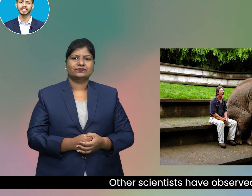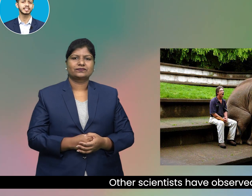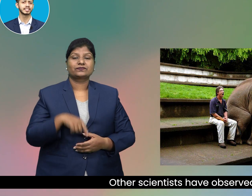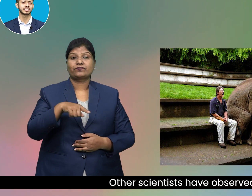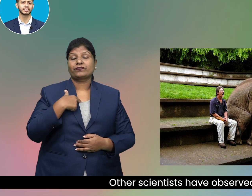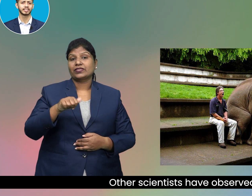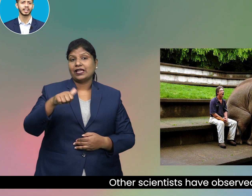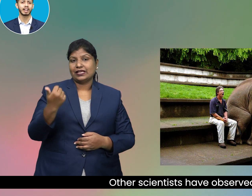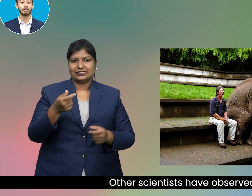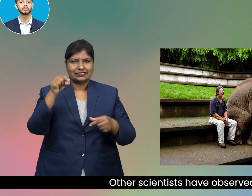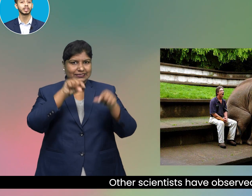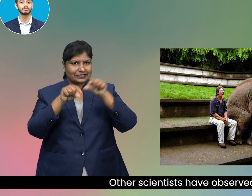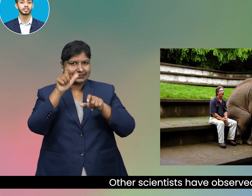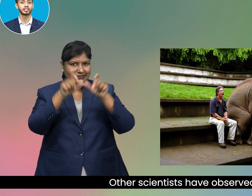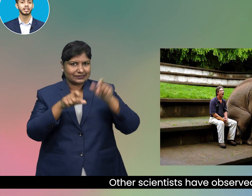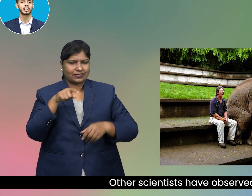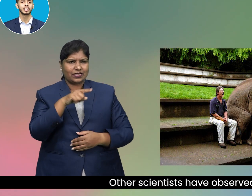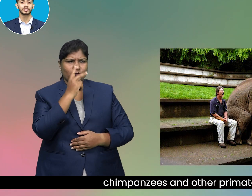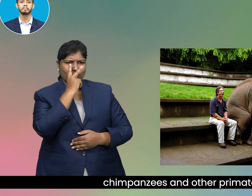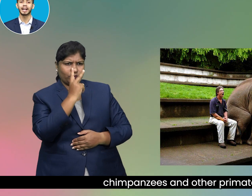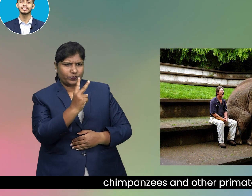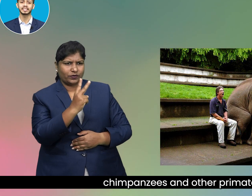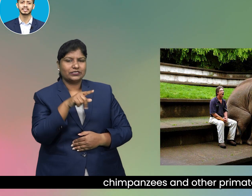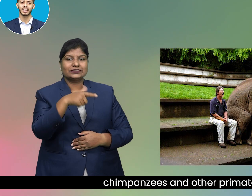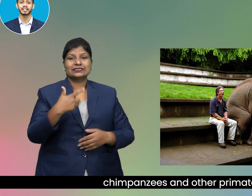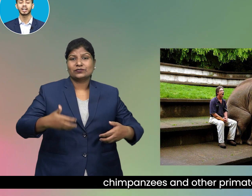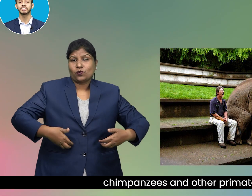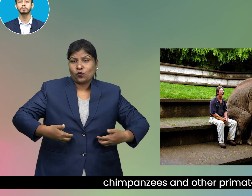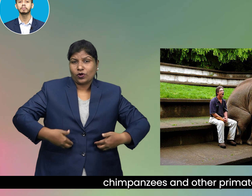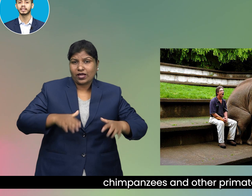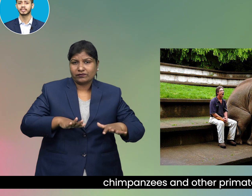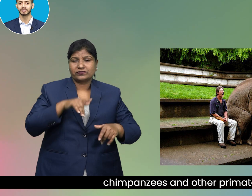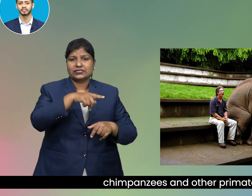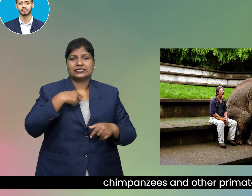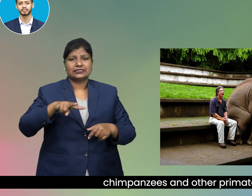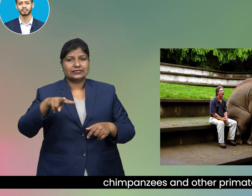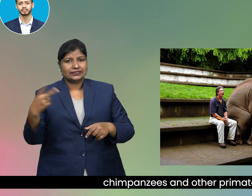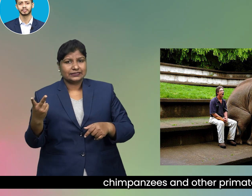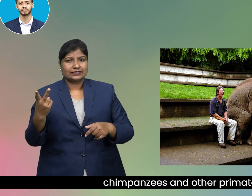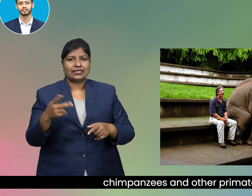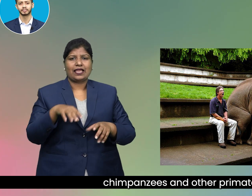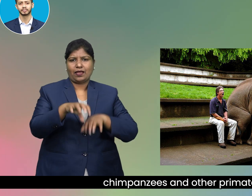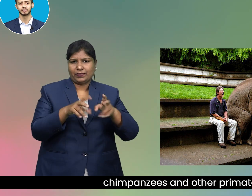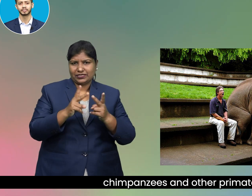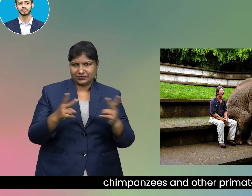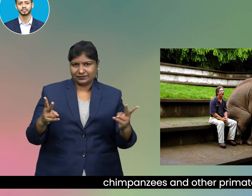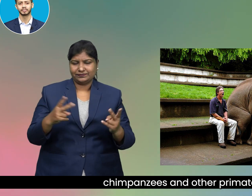Other scientists have observed chimpanzees and other primates